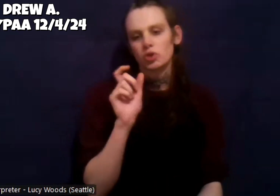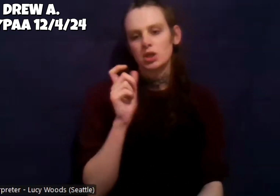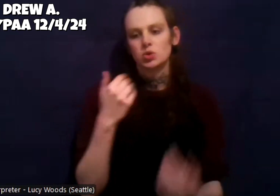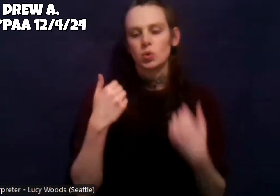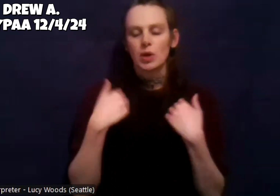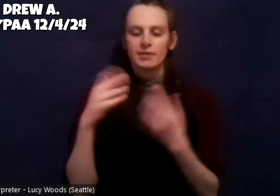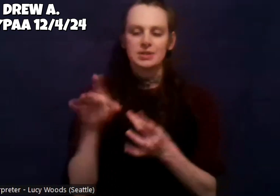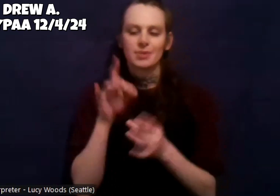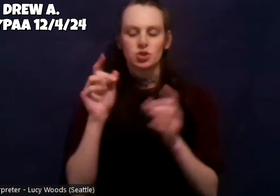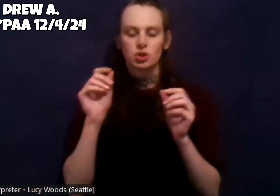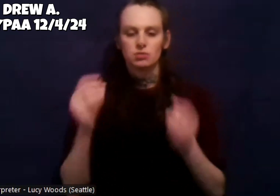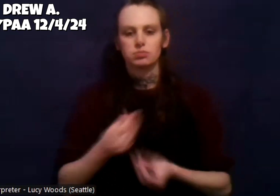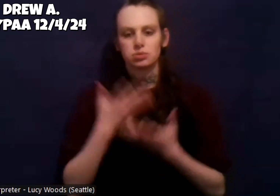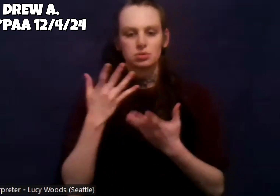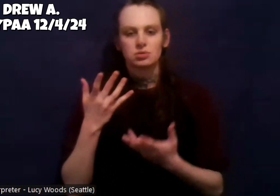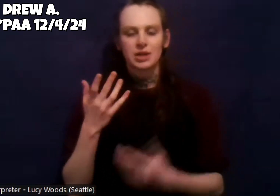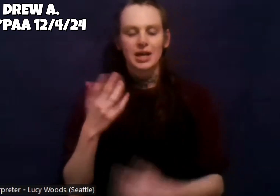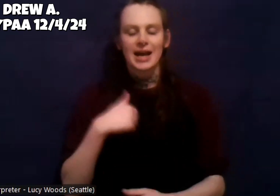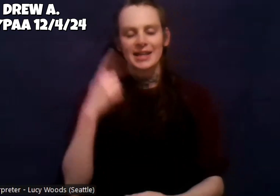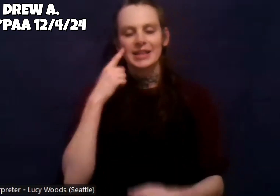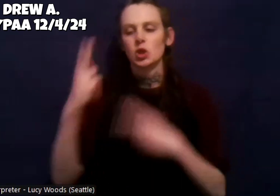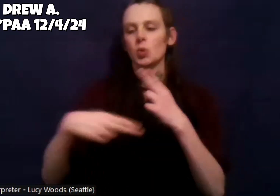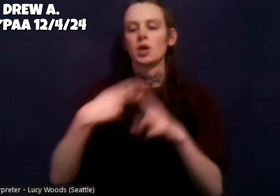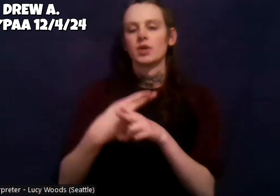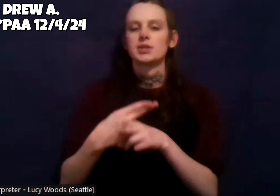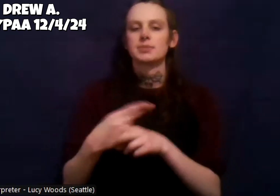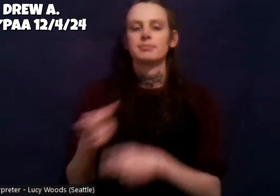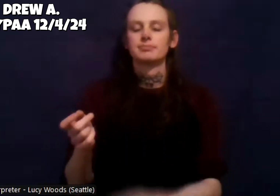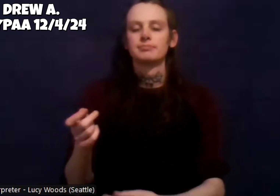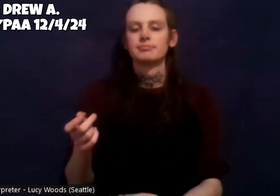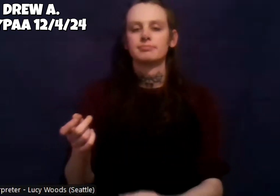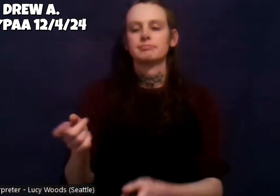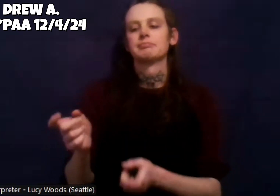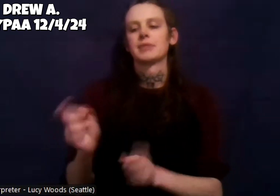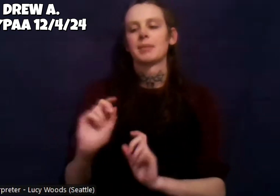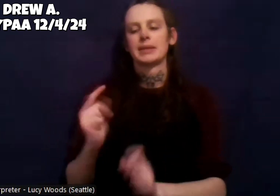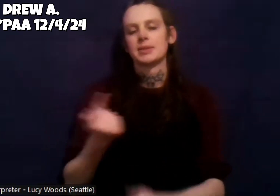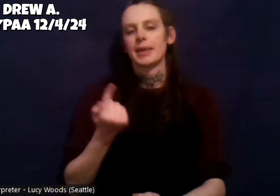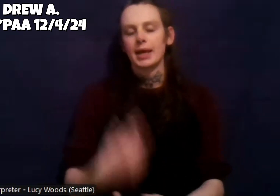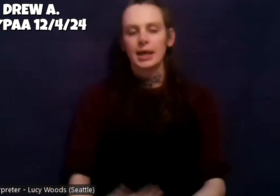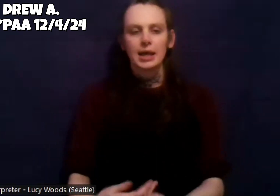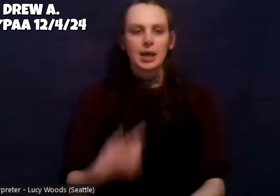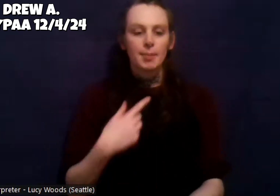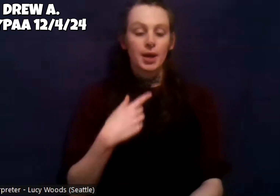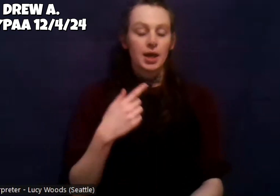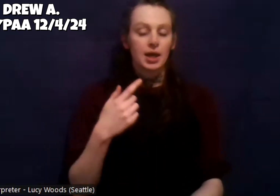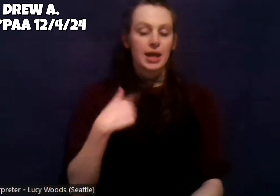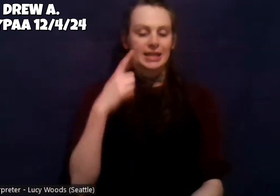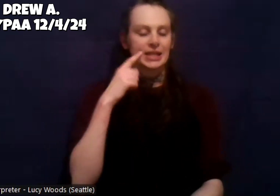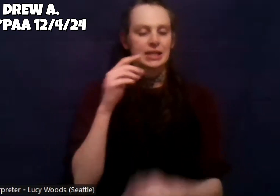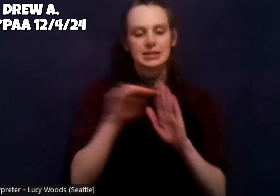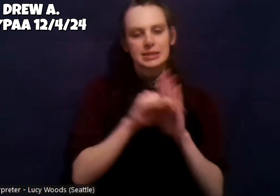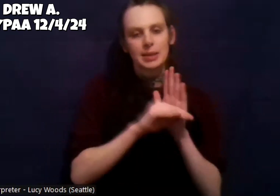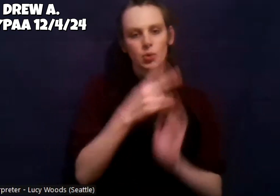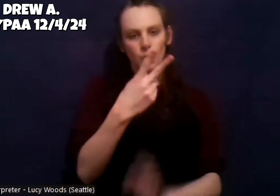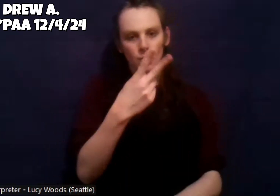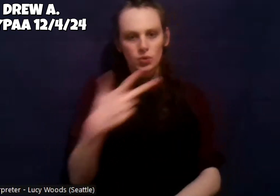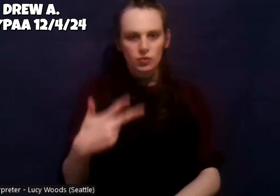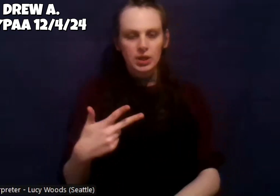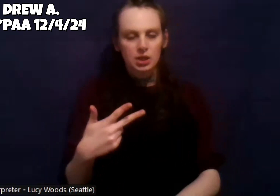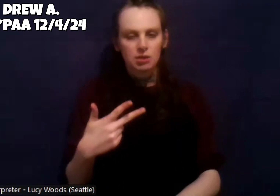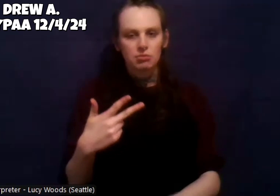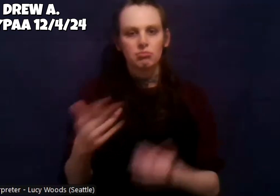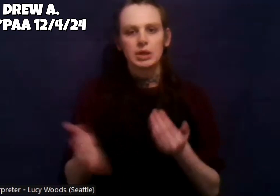bone. But I had a spiritual experience, and so step two and three were a lot easier because I had someone to turn my life over to.